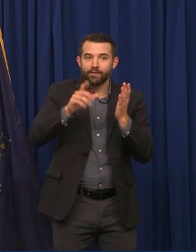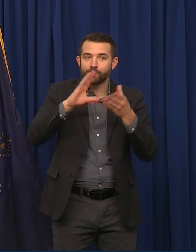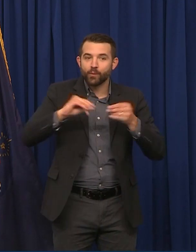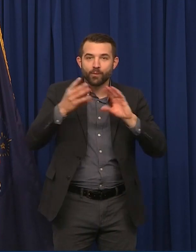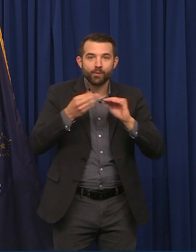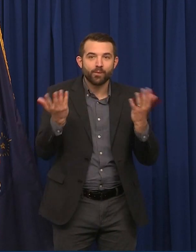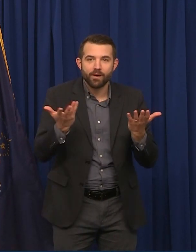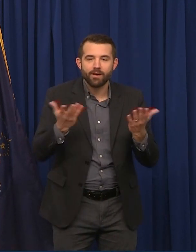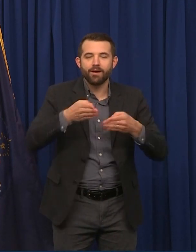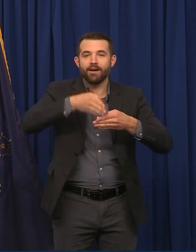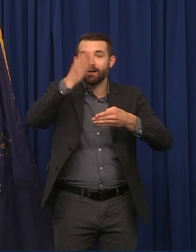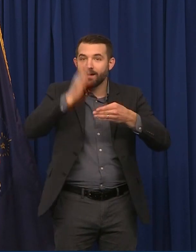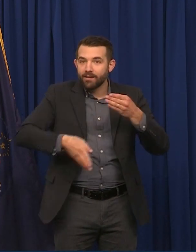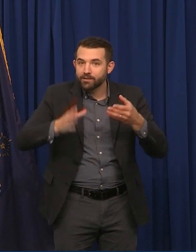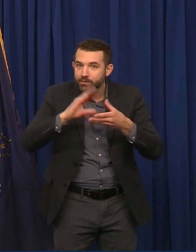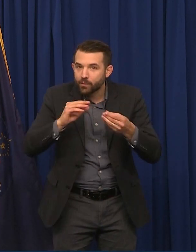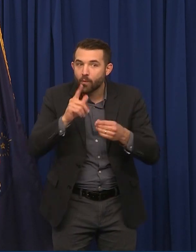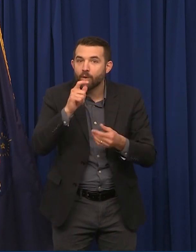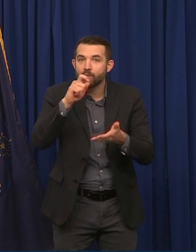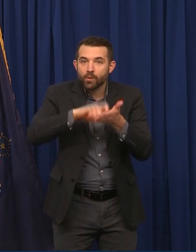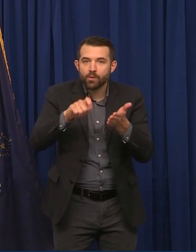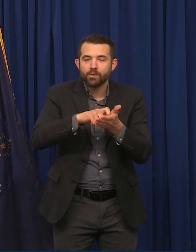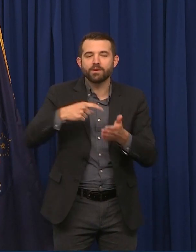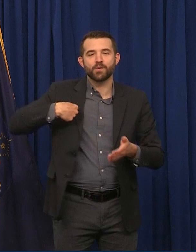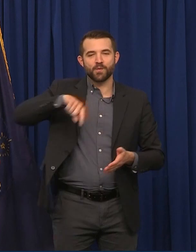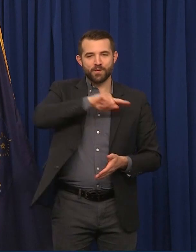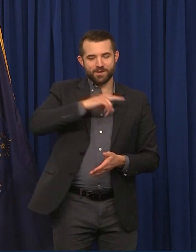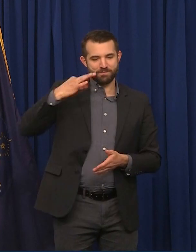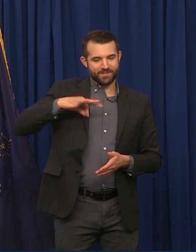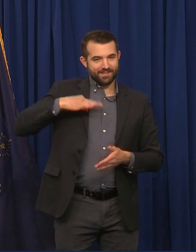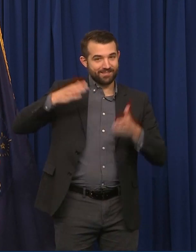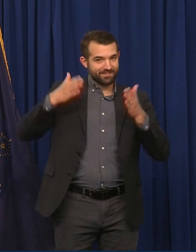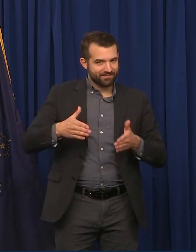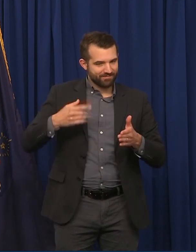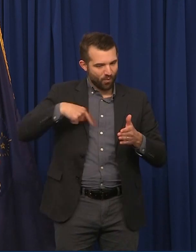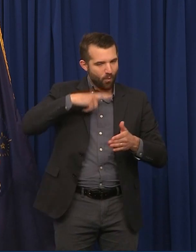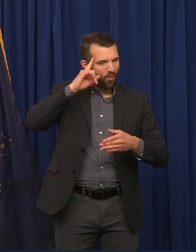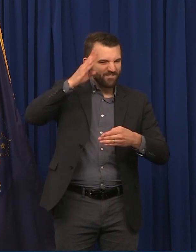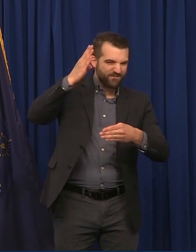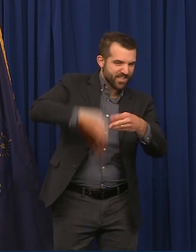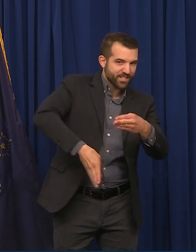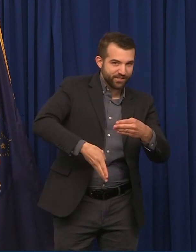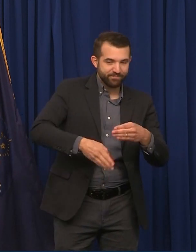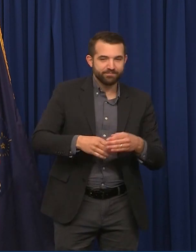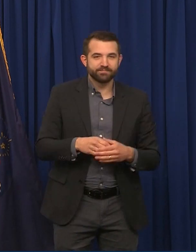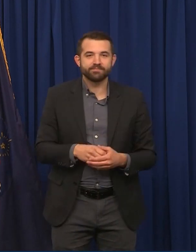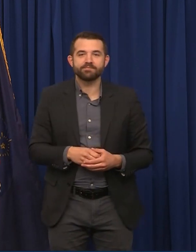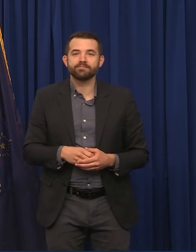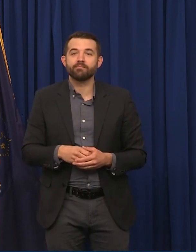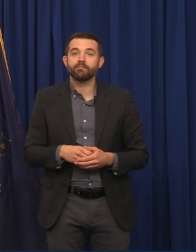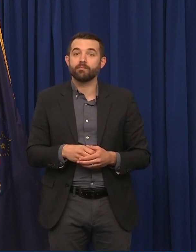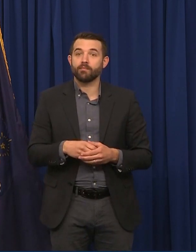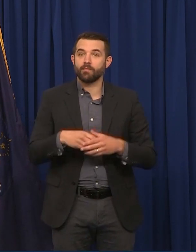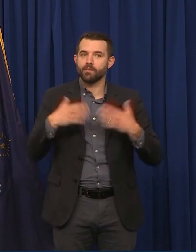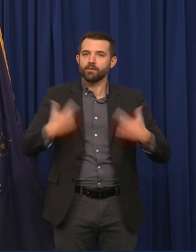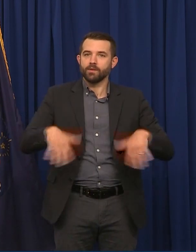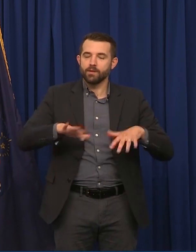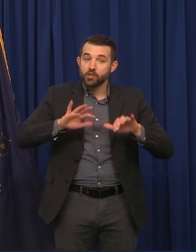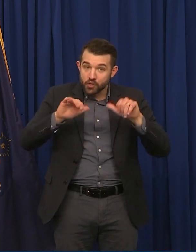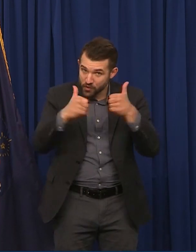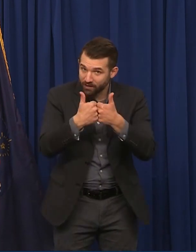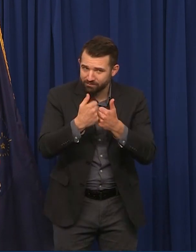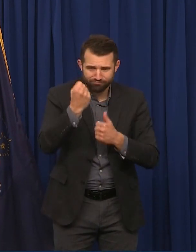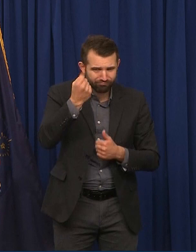ourselves. So I recognize that these are difficult times, but there are steps that we can all take to